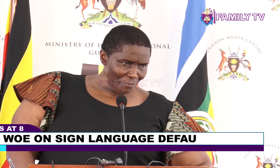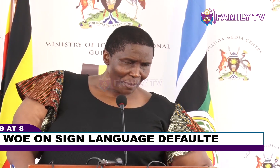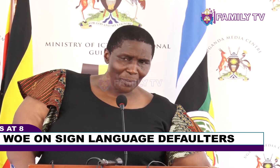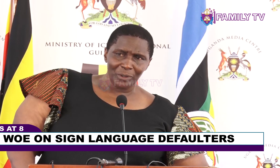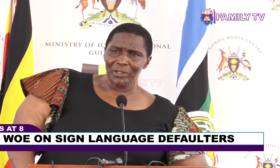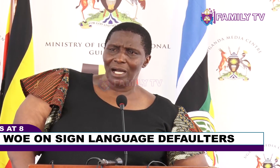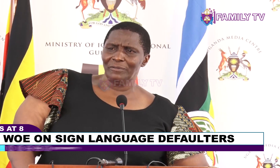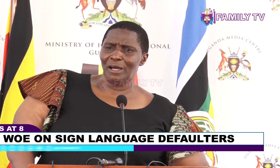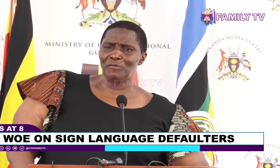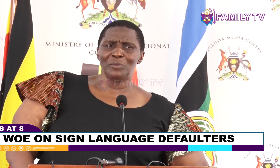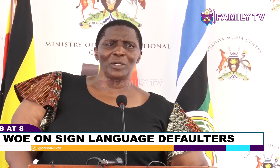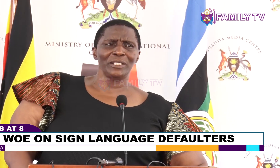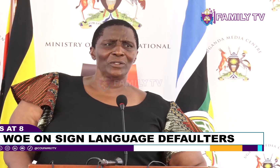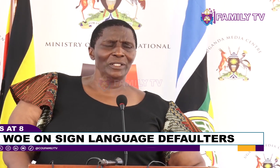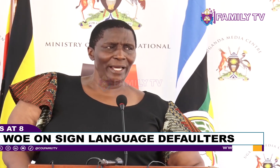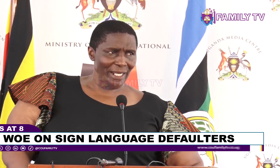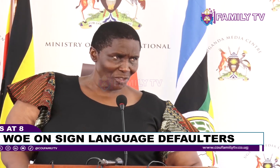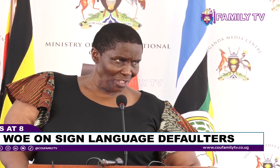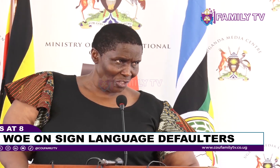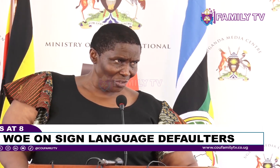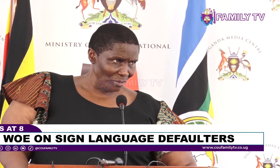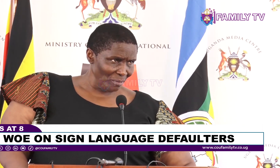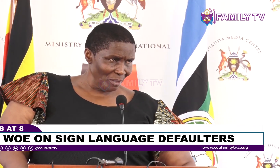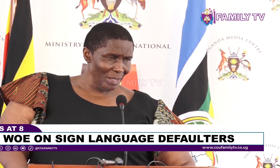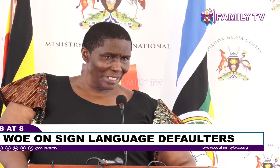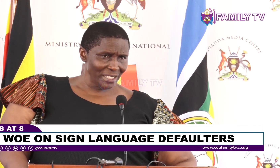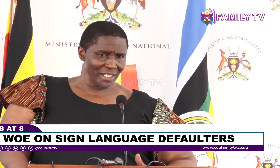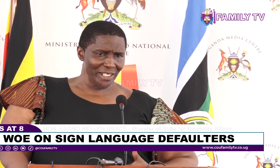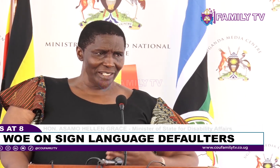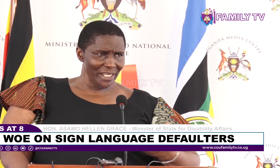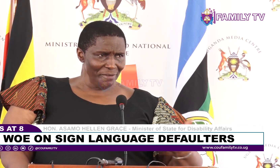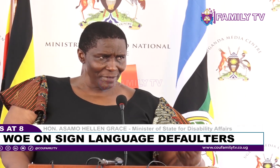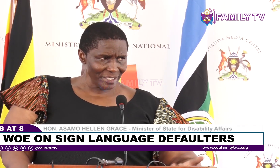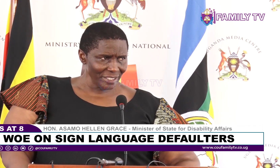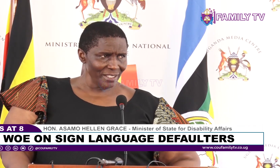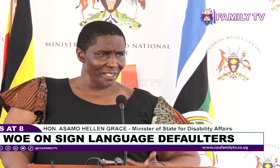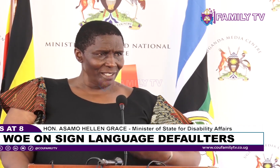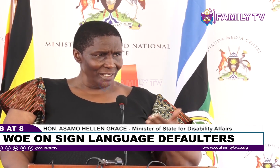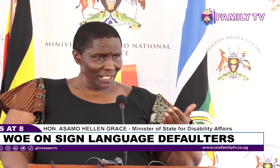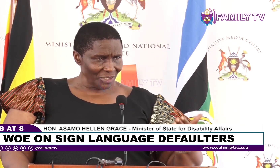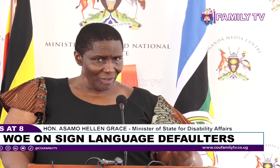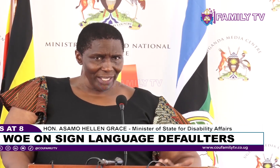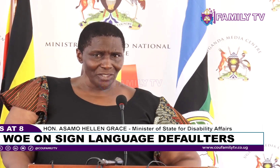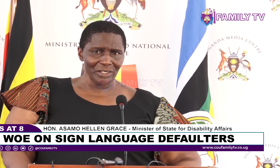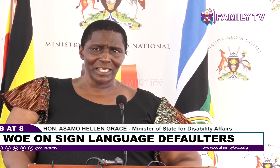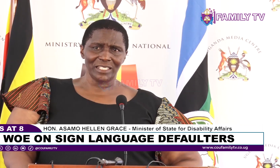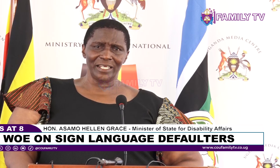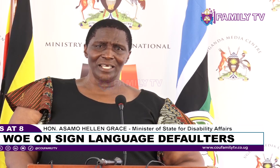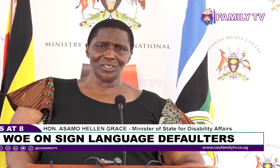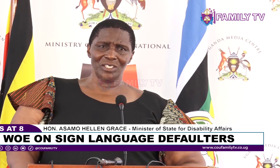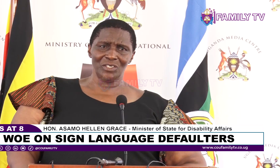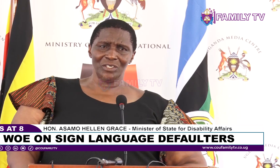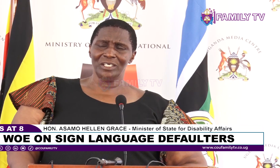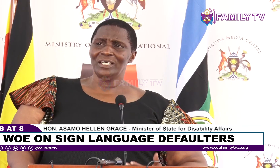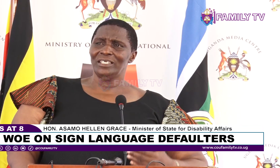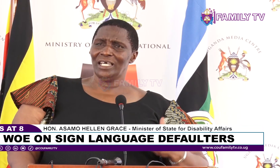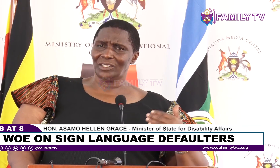deaf people, have now formed what they call an association. But it's still in the infancy. They are trying to register the association. They are